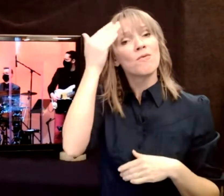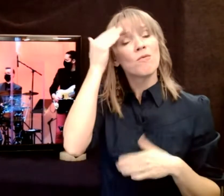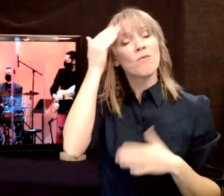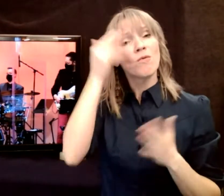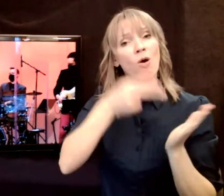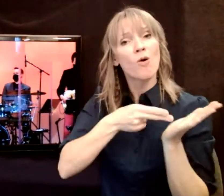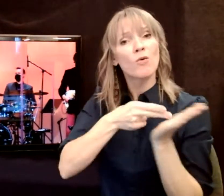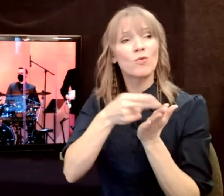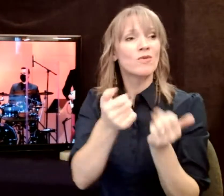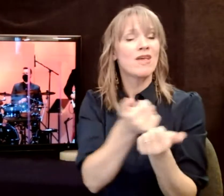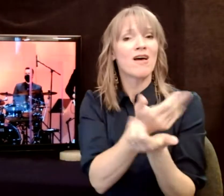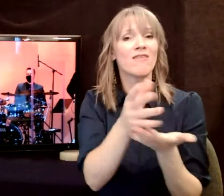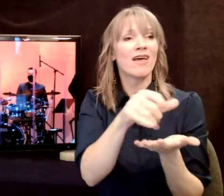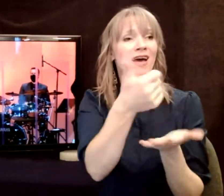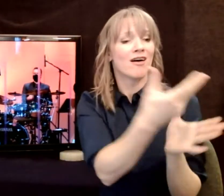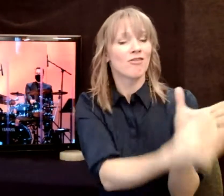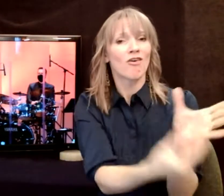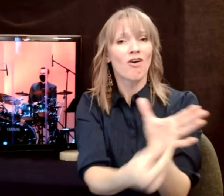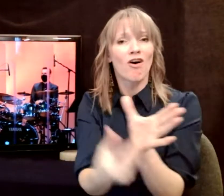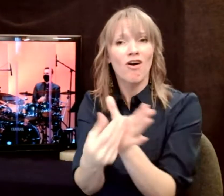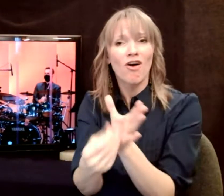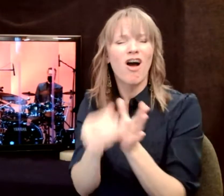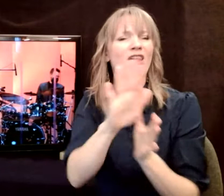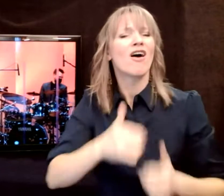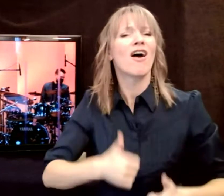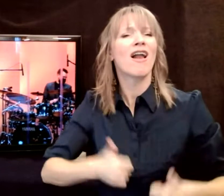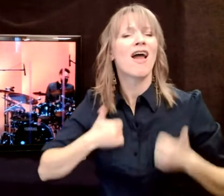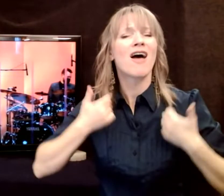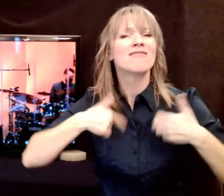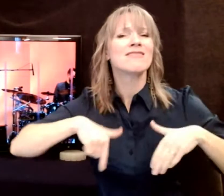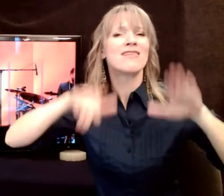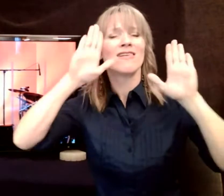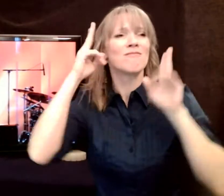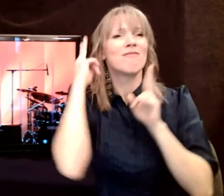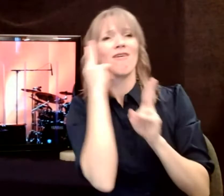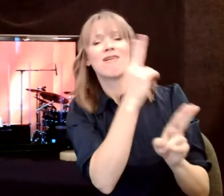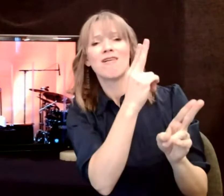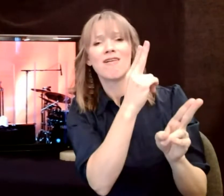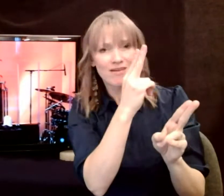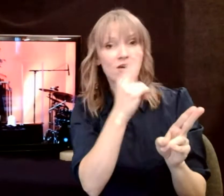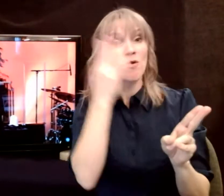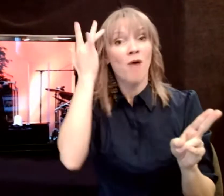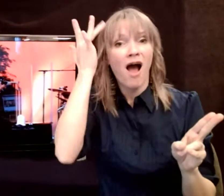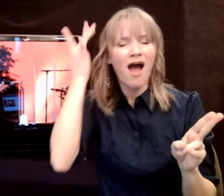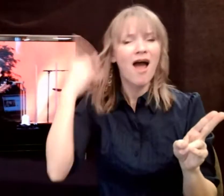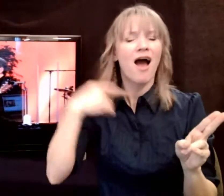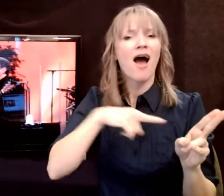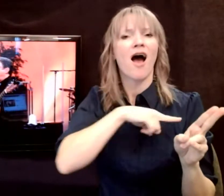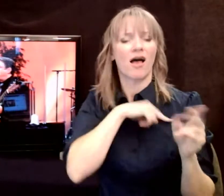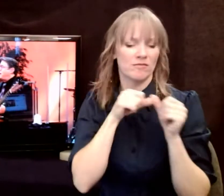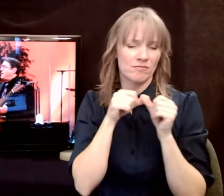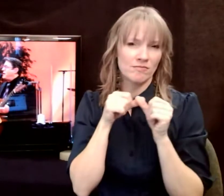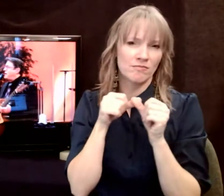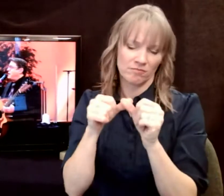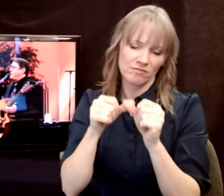gone. Gave their lives in sacred honor for us to stand